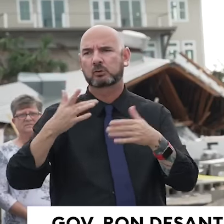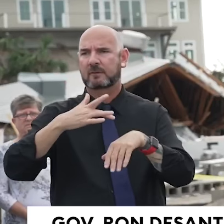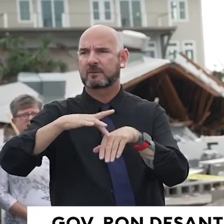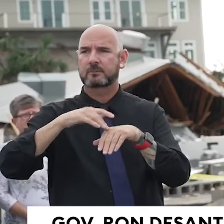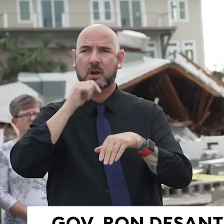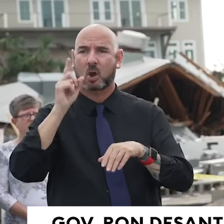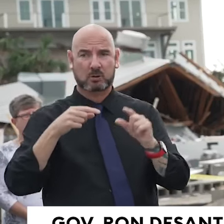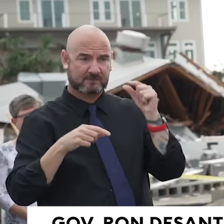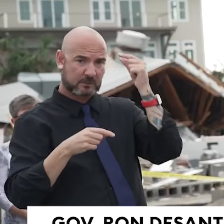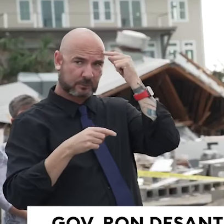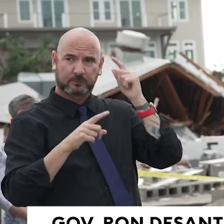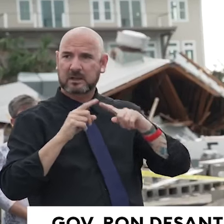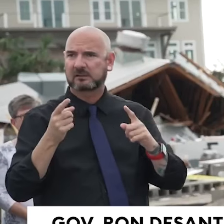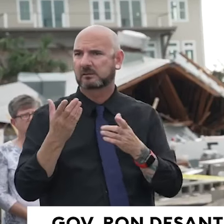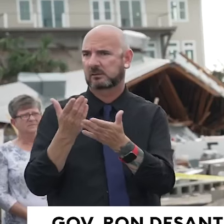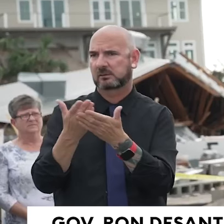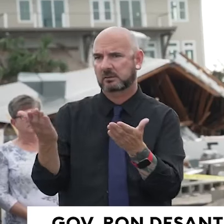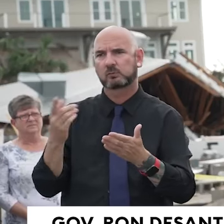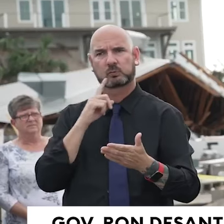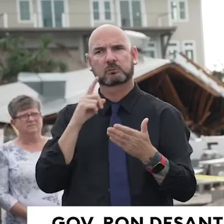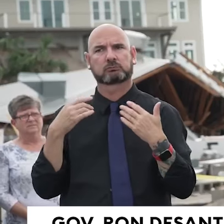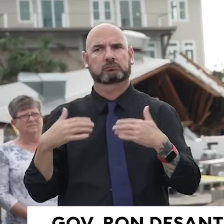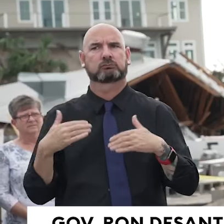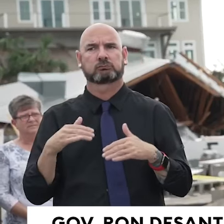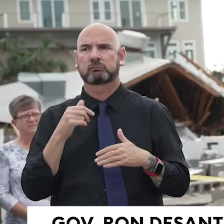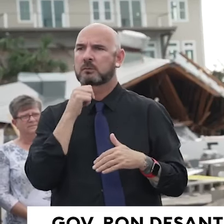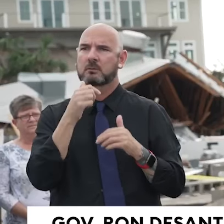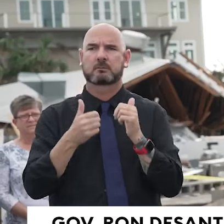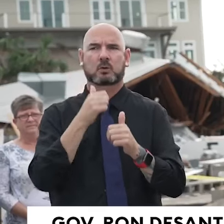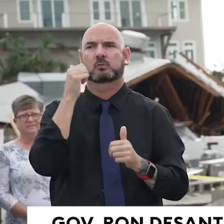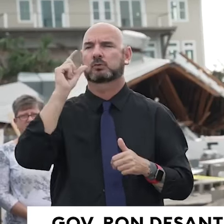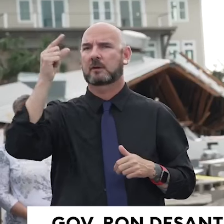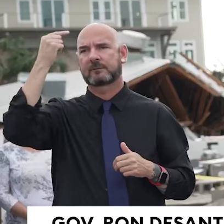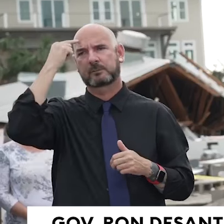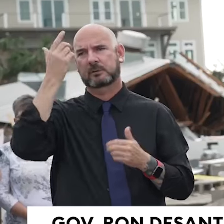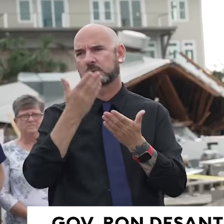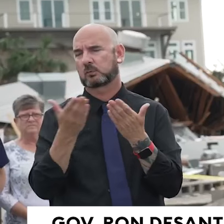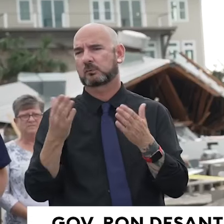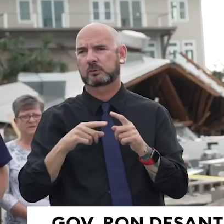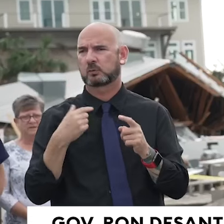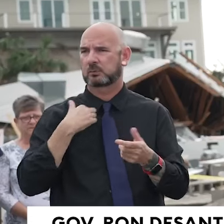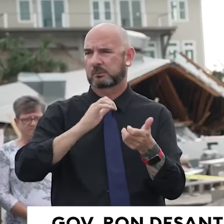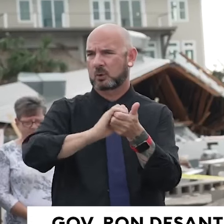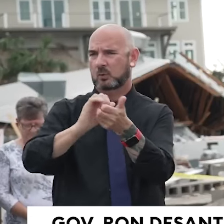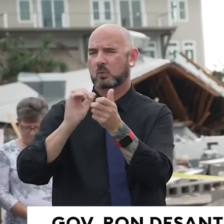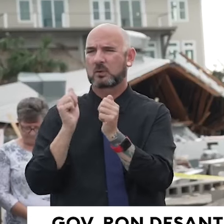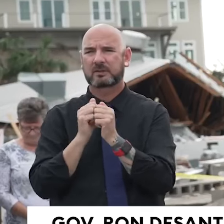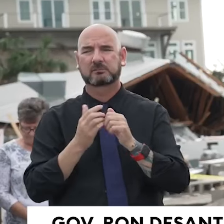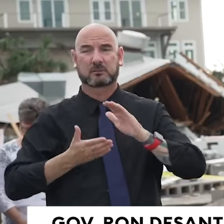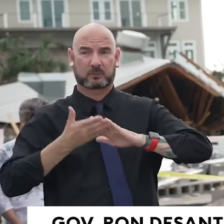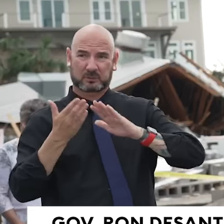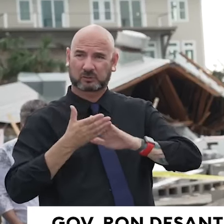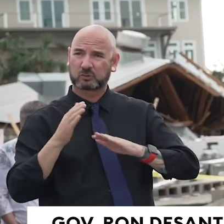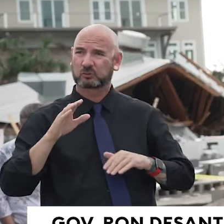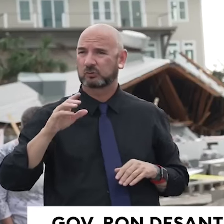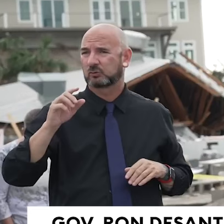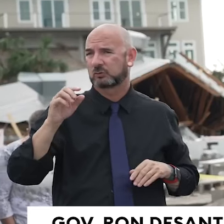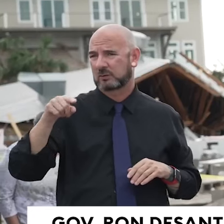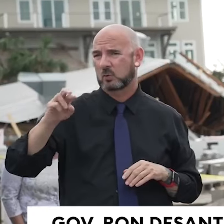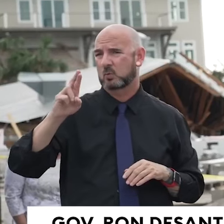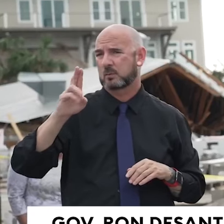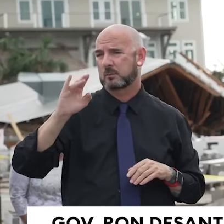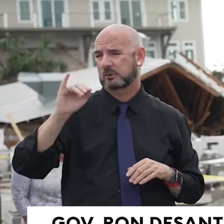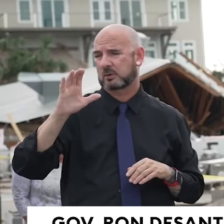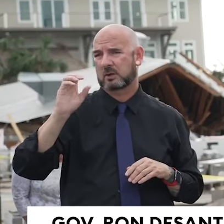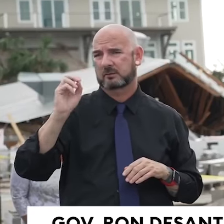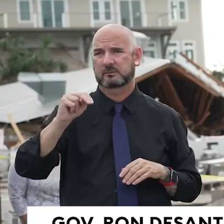and not even primarily government resources. We're with Operation Rubicon in Pasco County. Got a lot of need for muck and